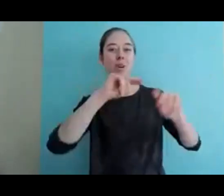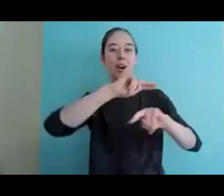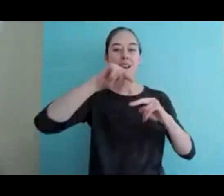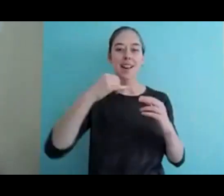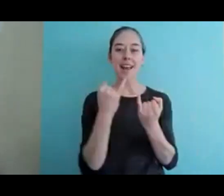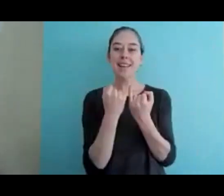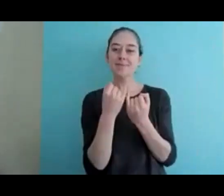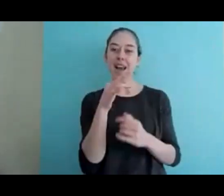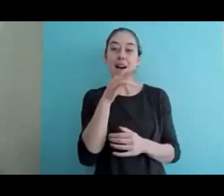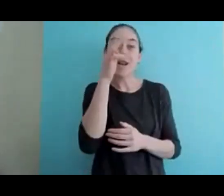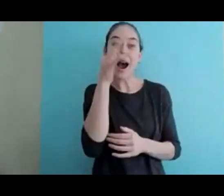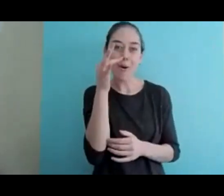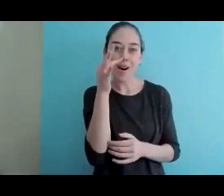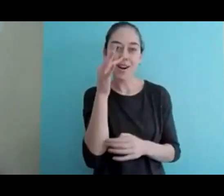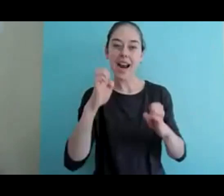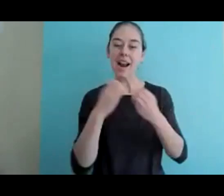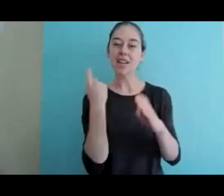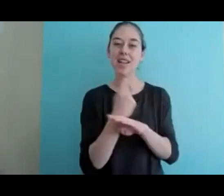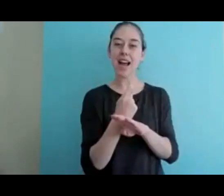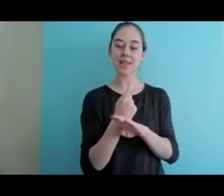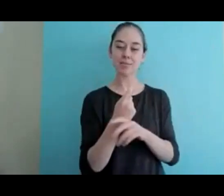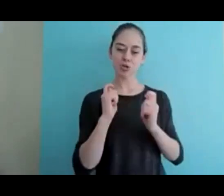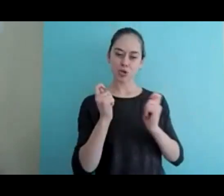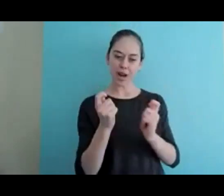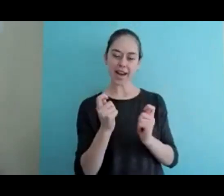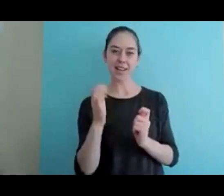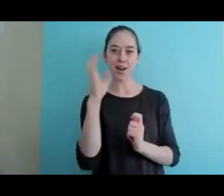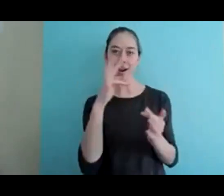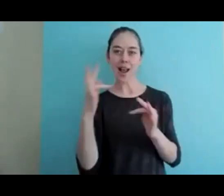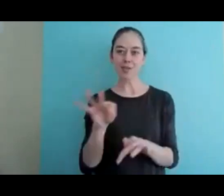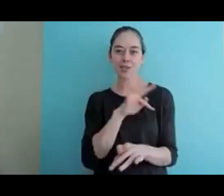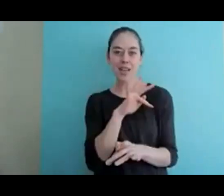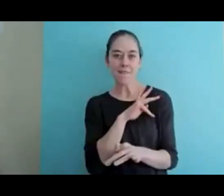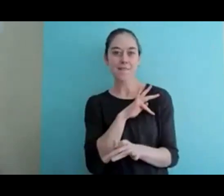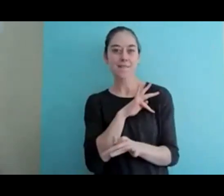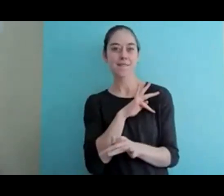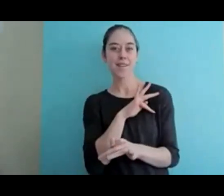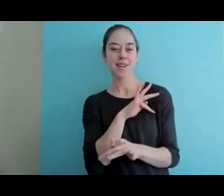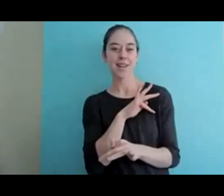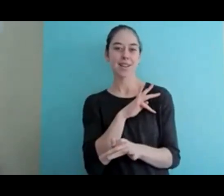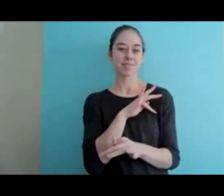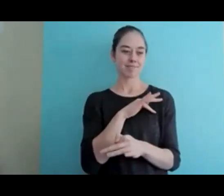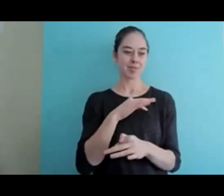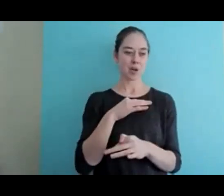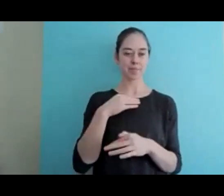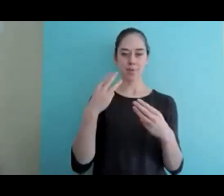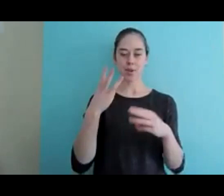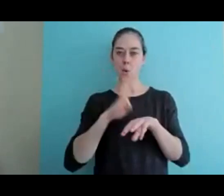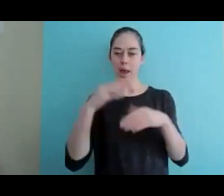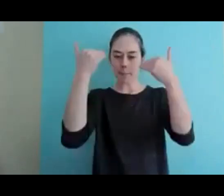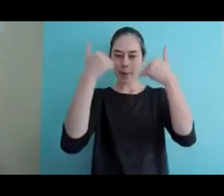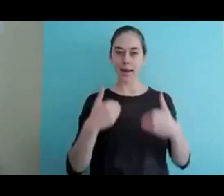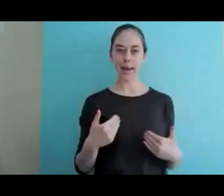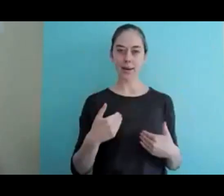flower. And every time you train and you look after yourself and you look after your well-being, I always say that